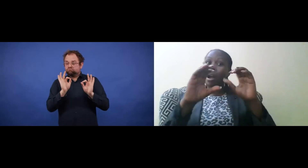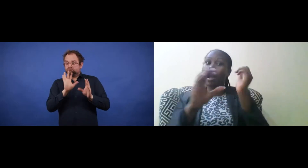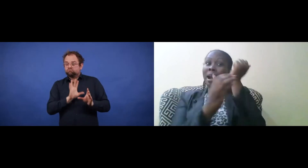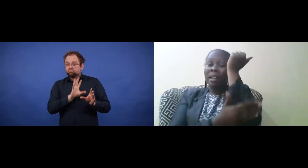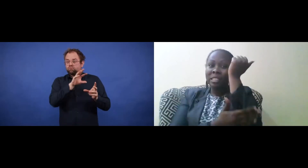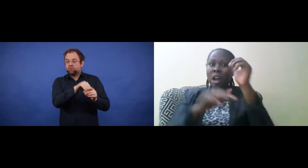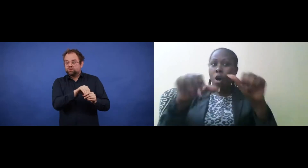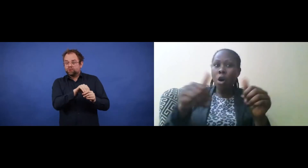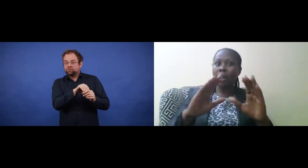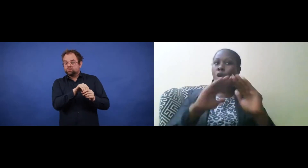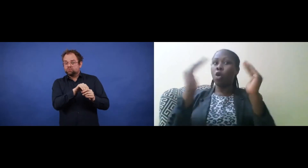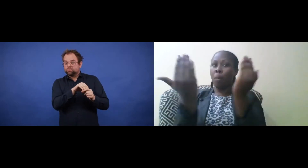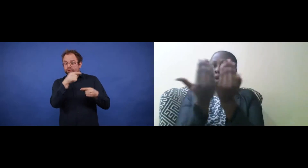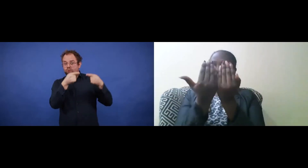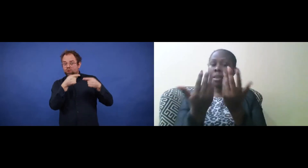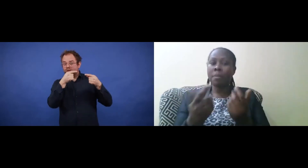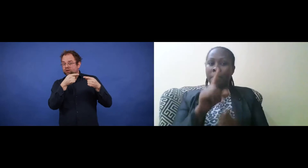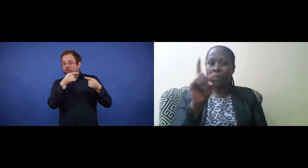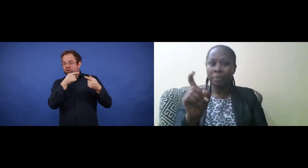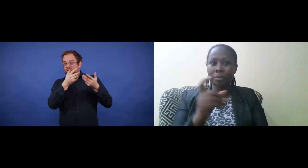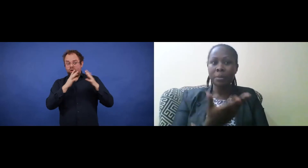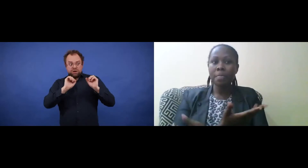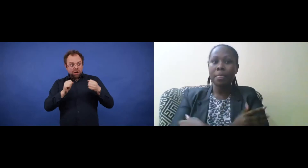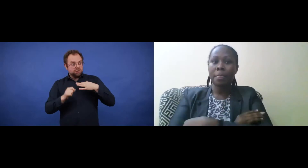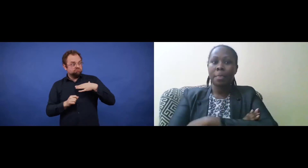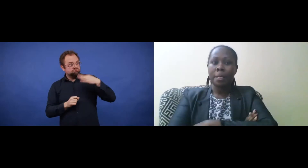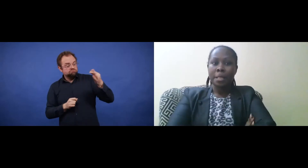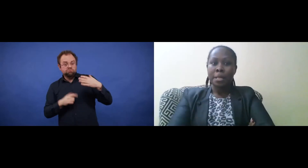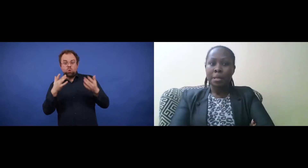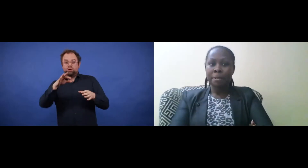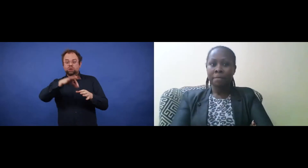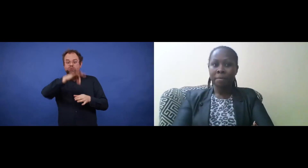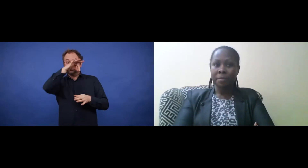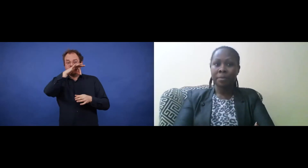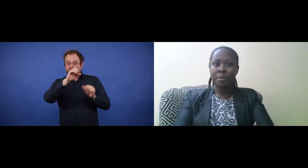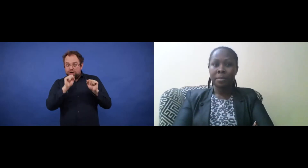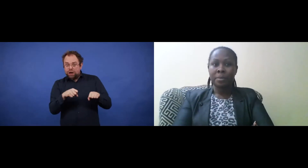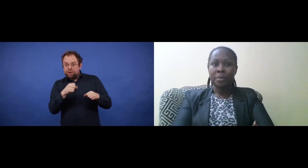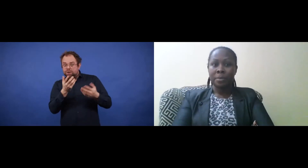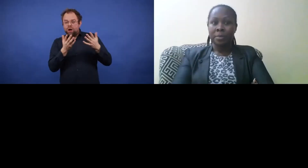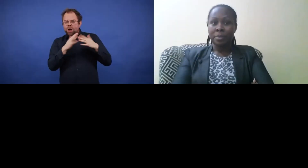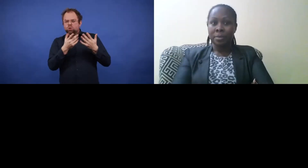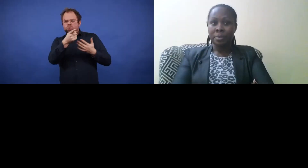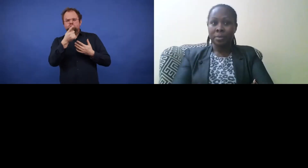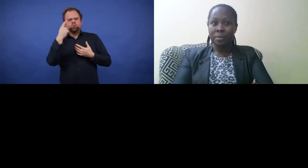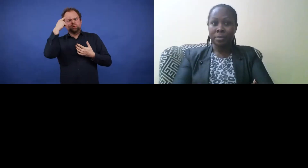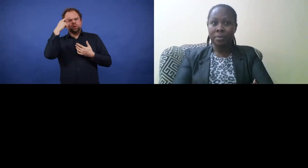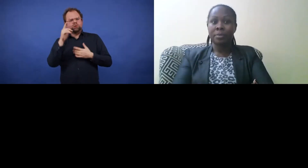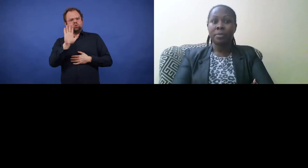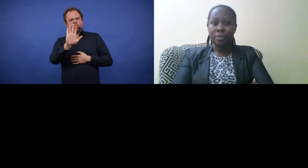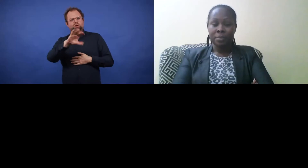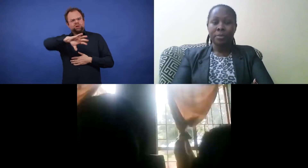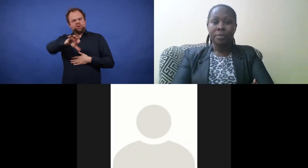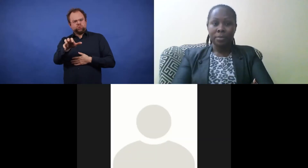What unique value do you have in your country or globally? Currently muted. Alt plus a button. Mute.